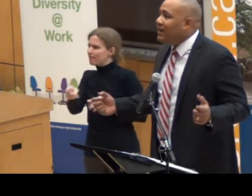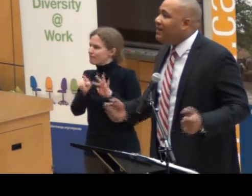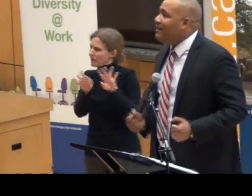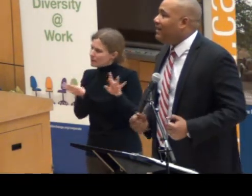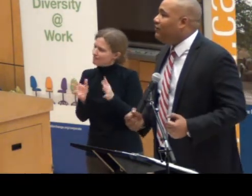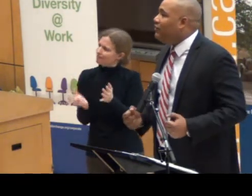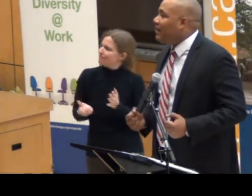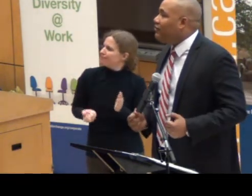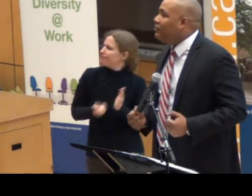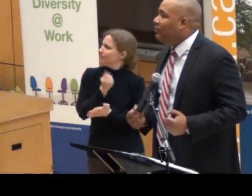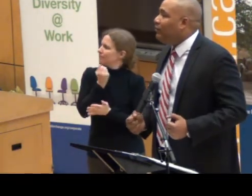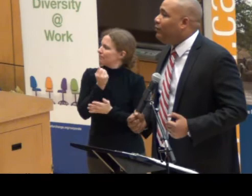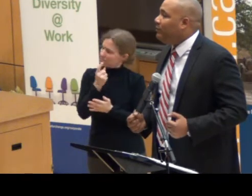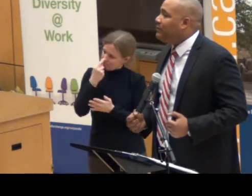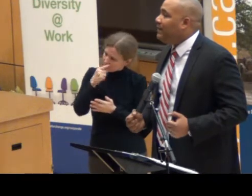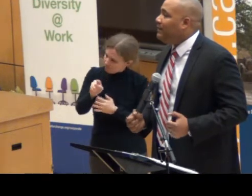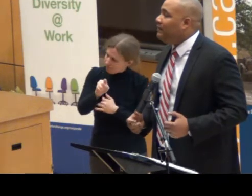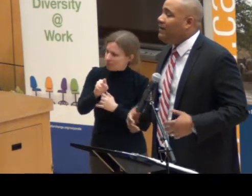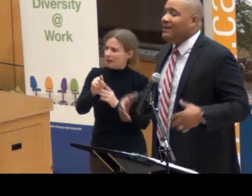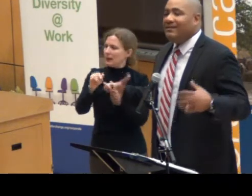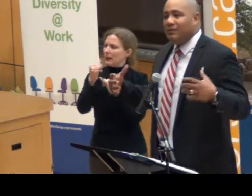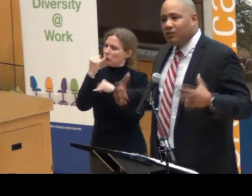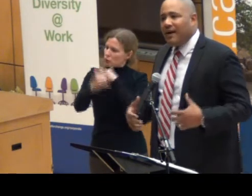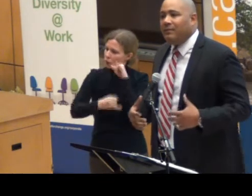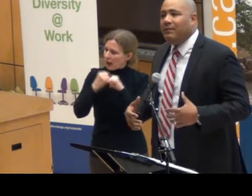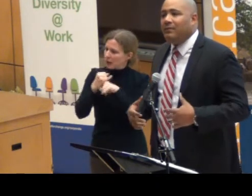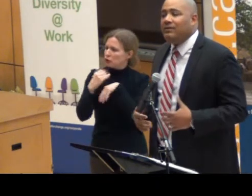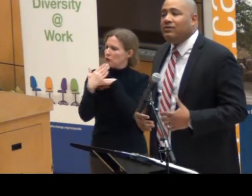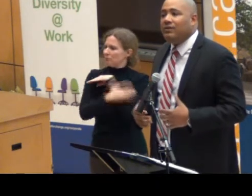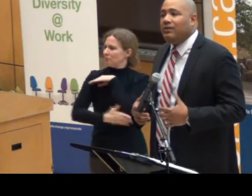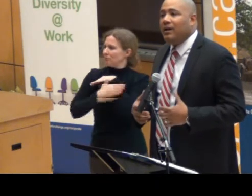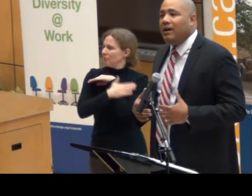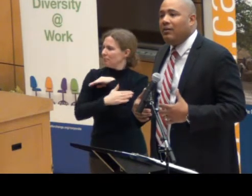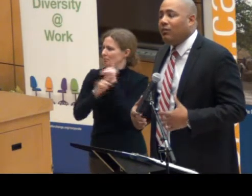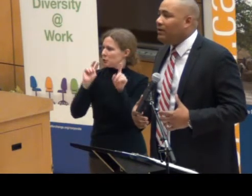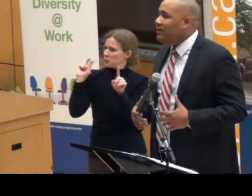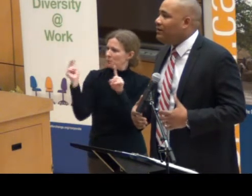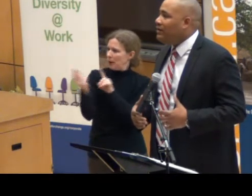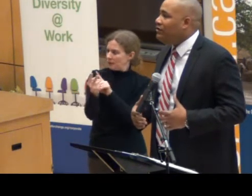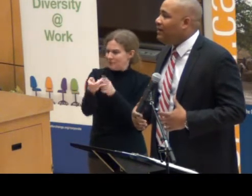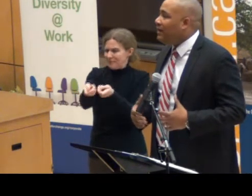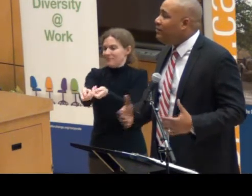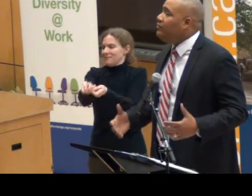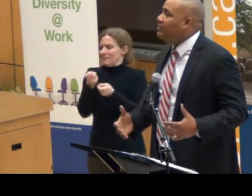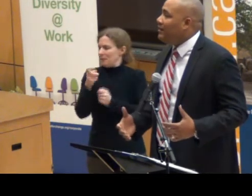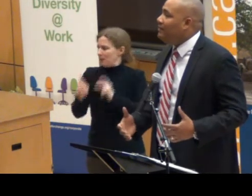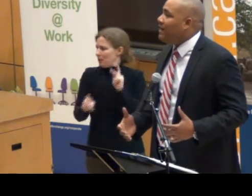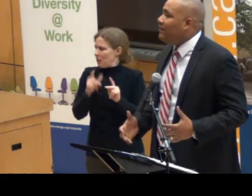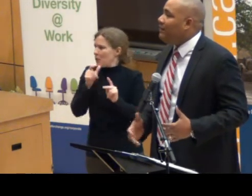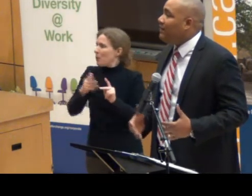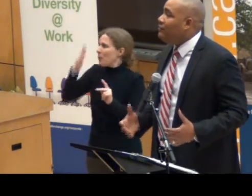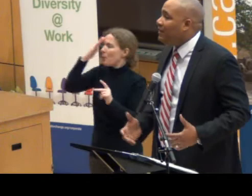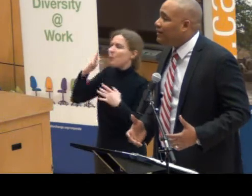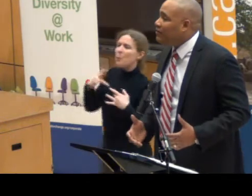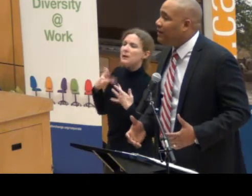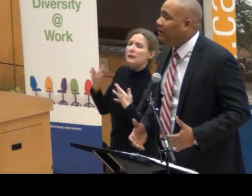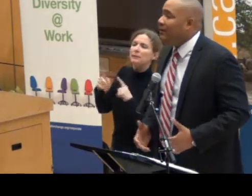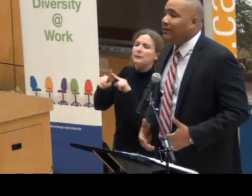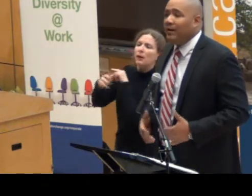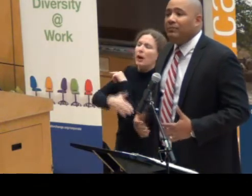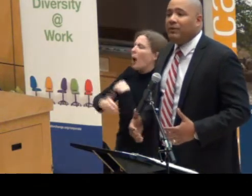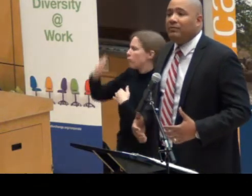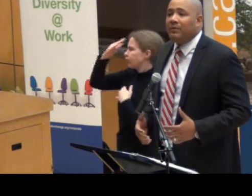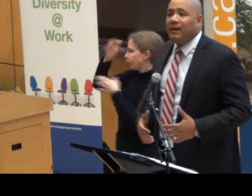to take in that international, global perspective, to attract people into her organization that understand what's happening